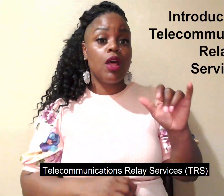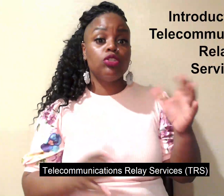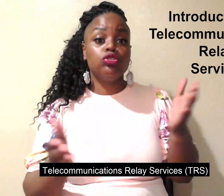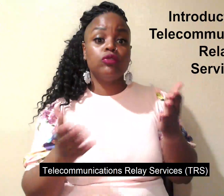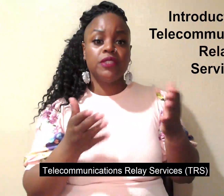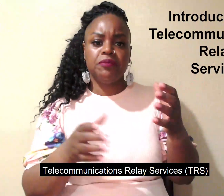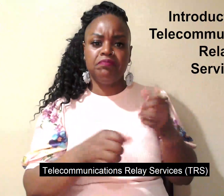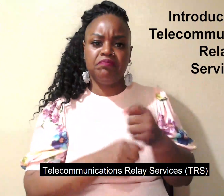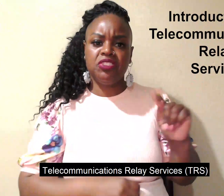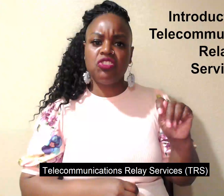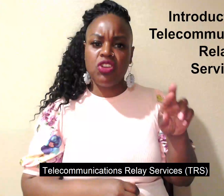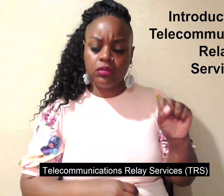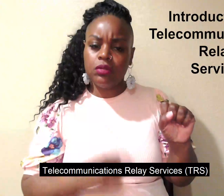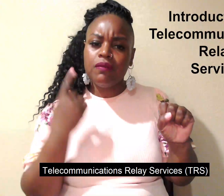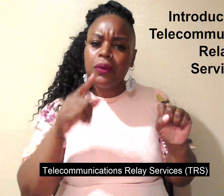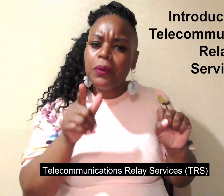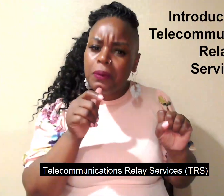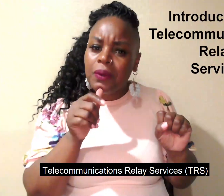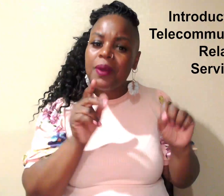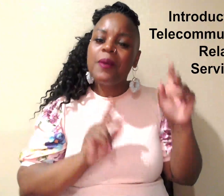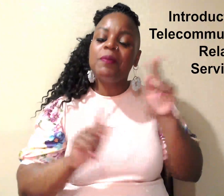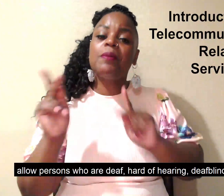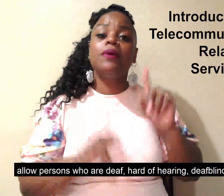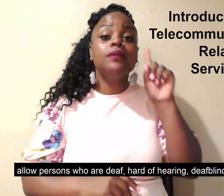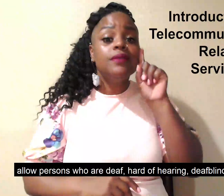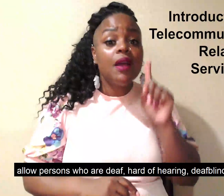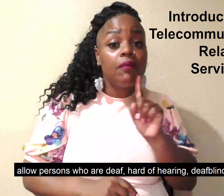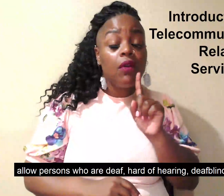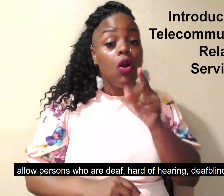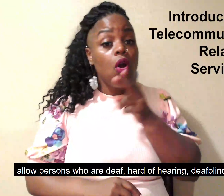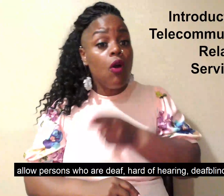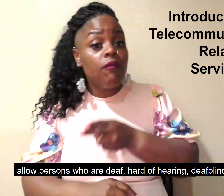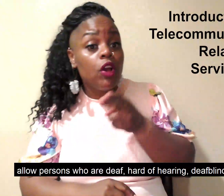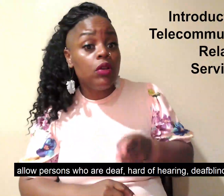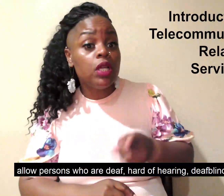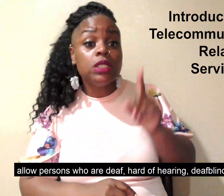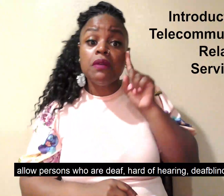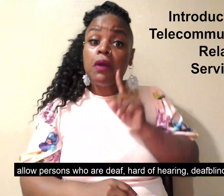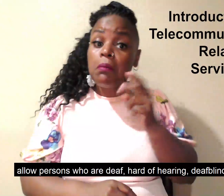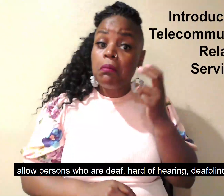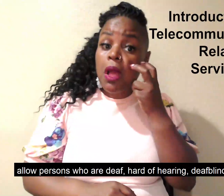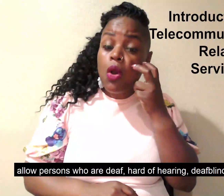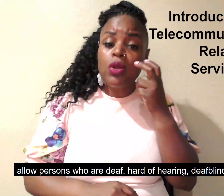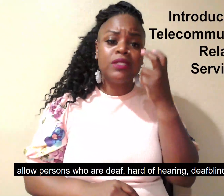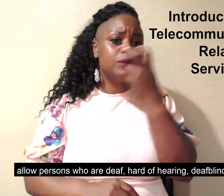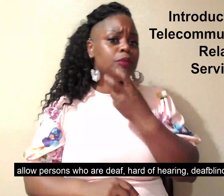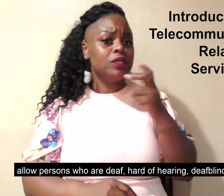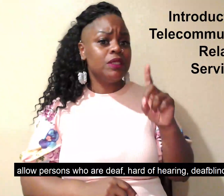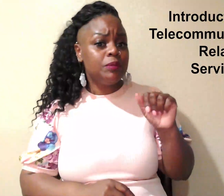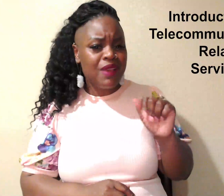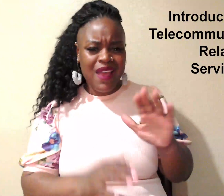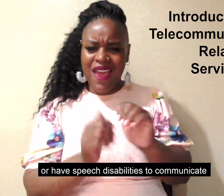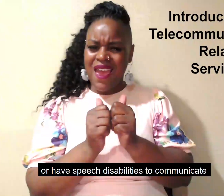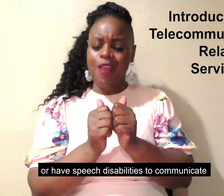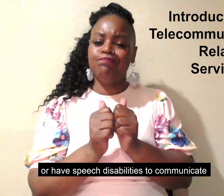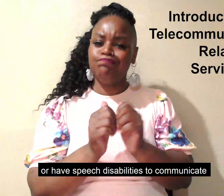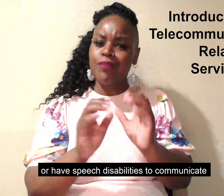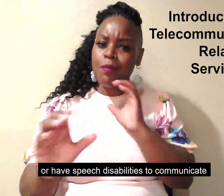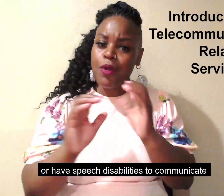Telecommunications Relay Services, TRS, allow persons who are deaf, hard of hearing, deaf-blind, or have speech